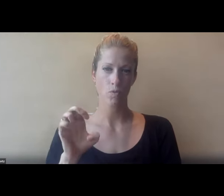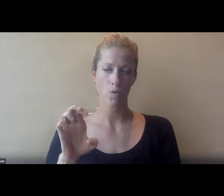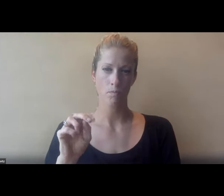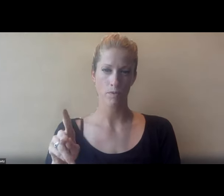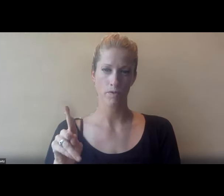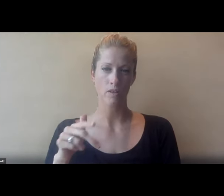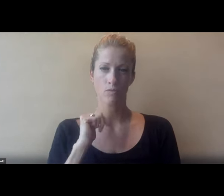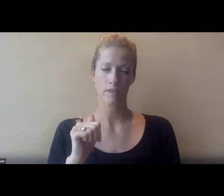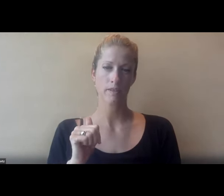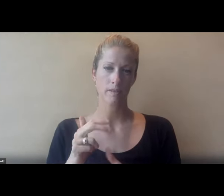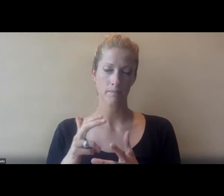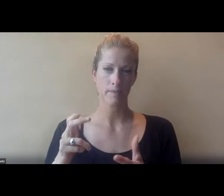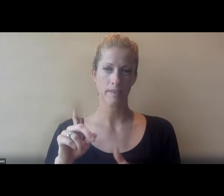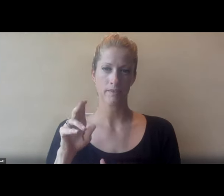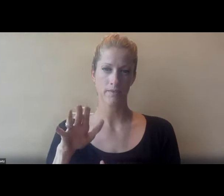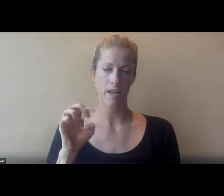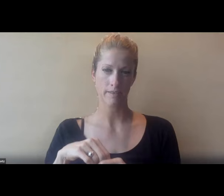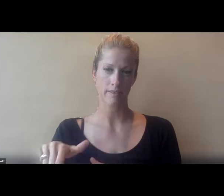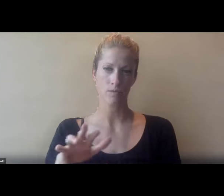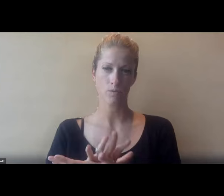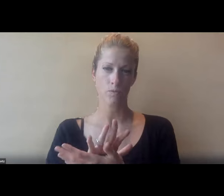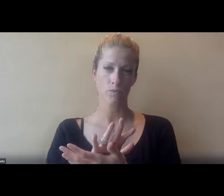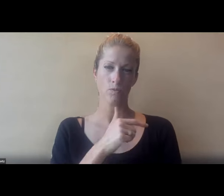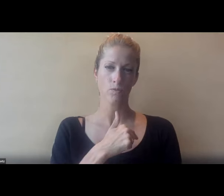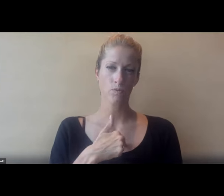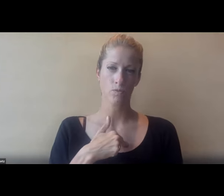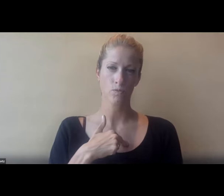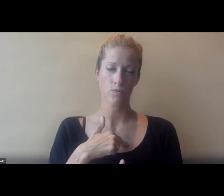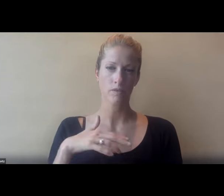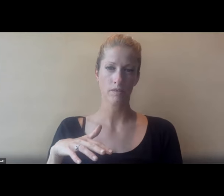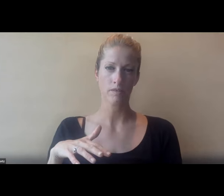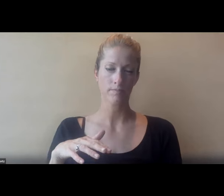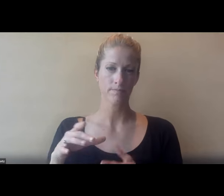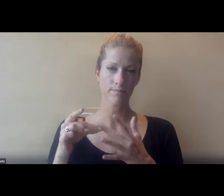pervasive device in the schools. We take them through